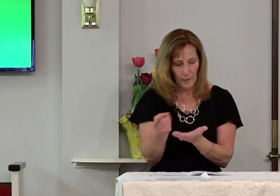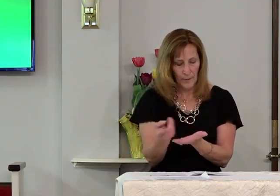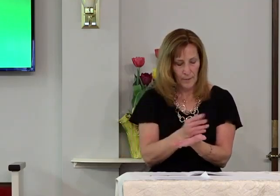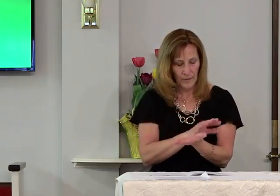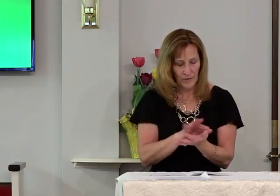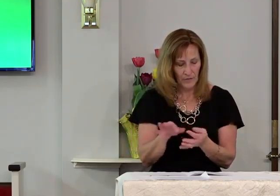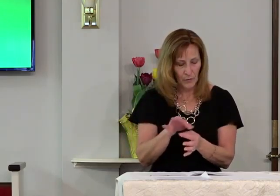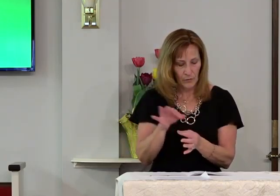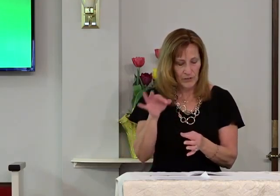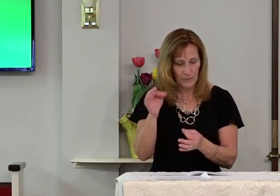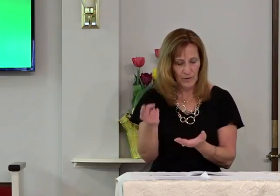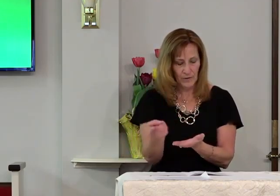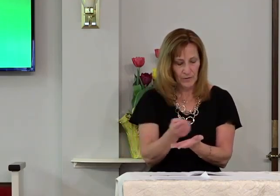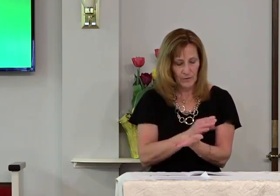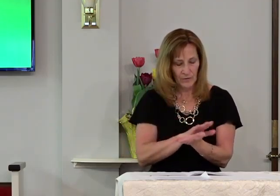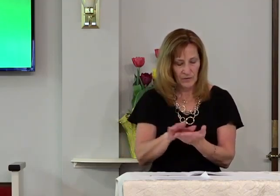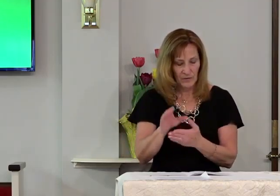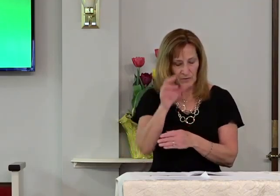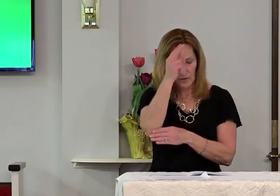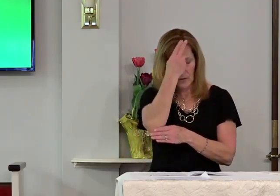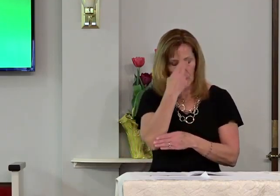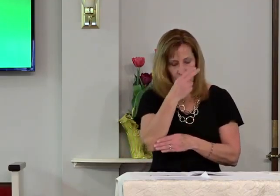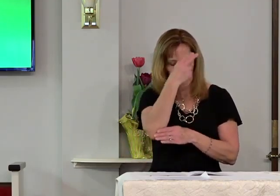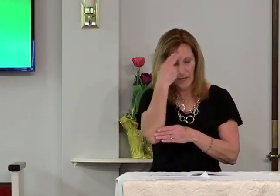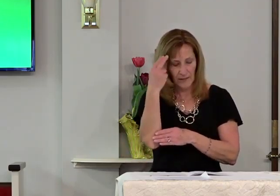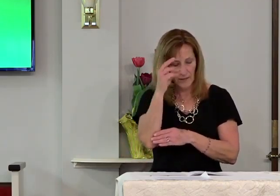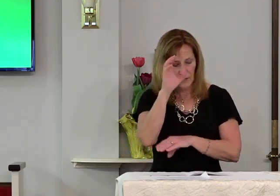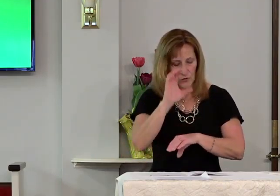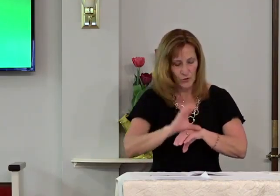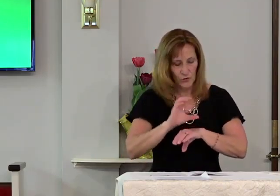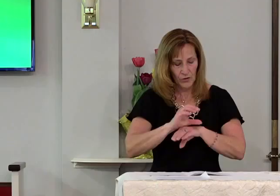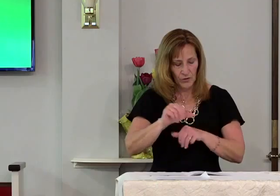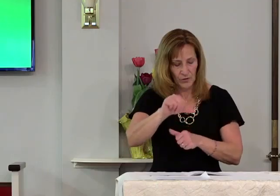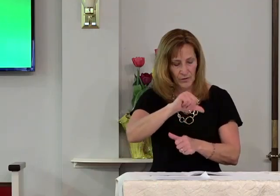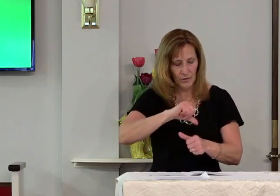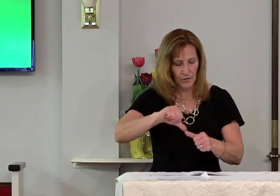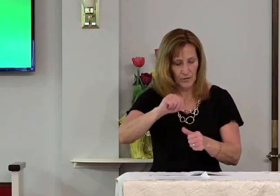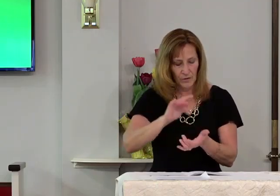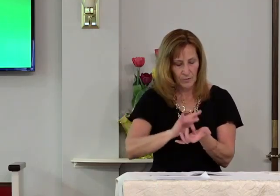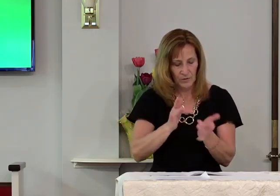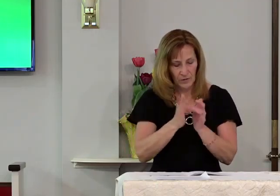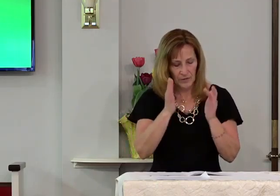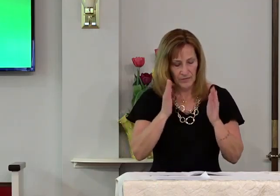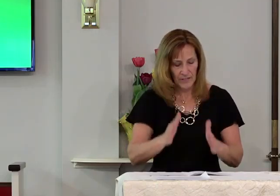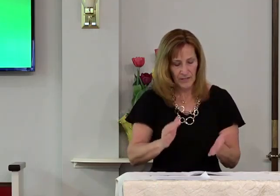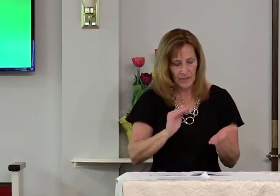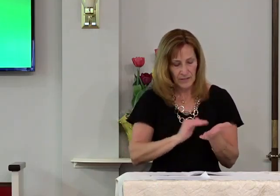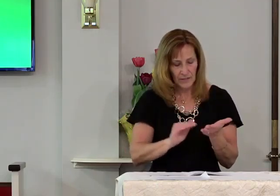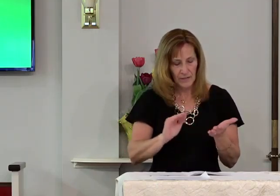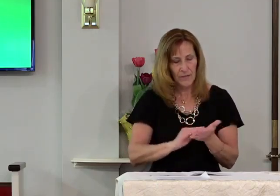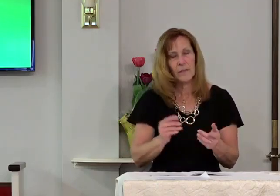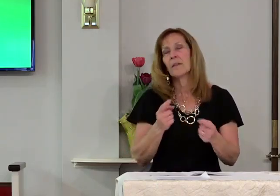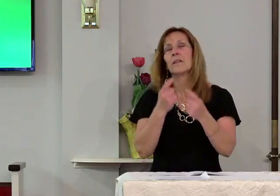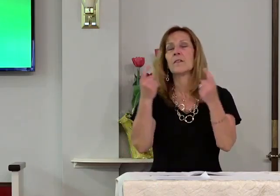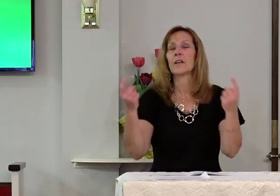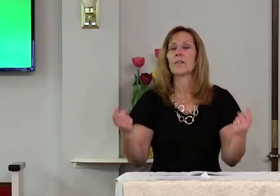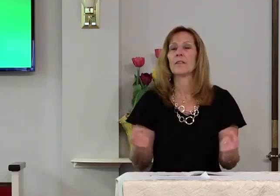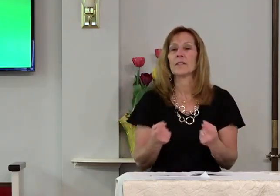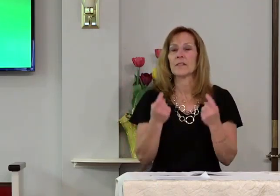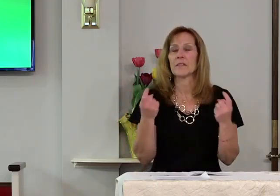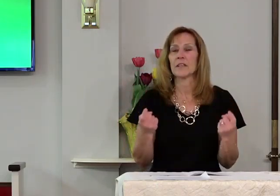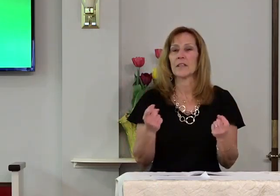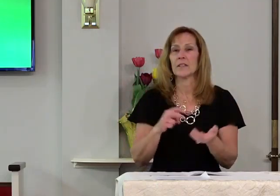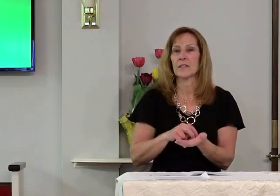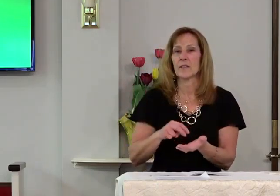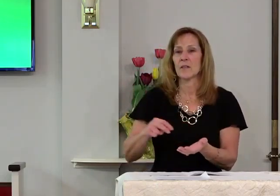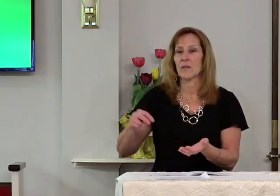i believe in the holy spirit the holy catholic church the communion of saints the forgiveness